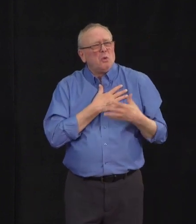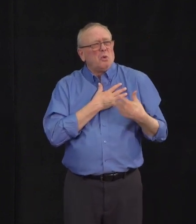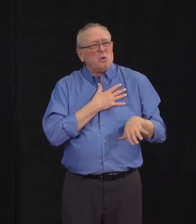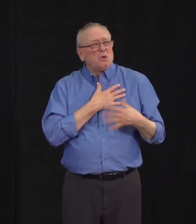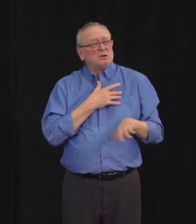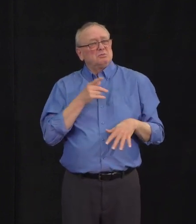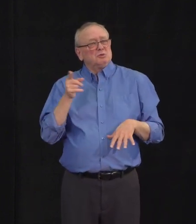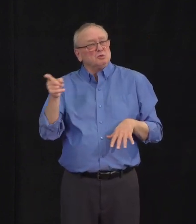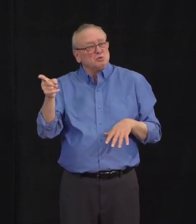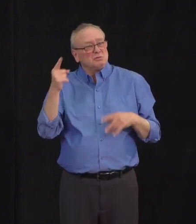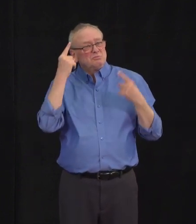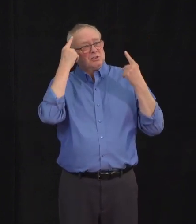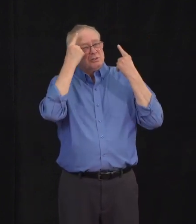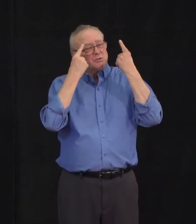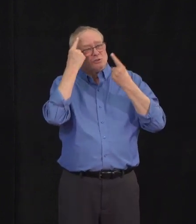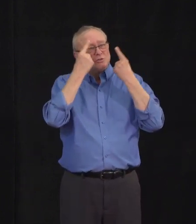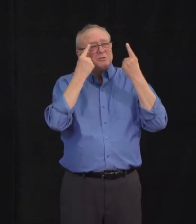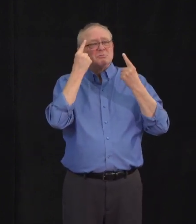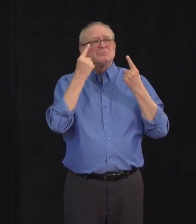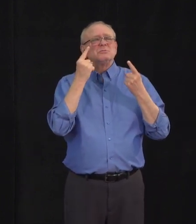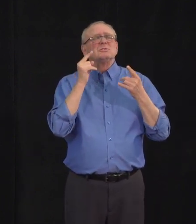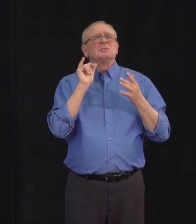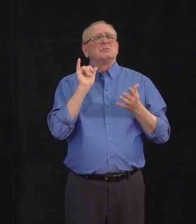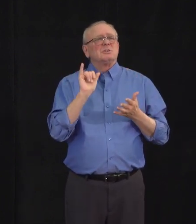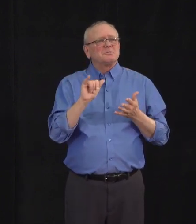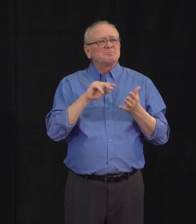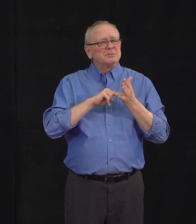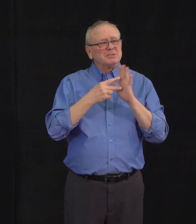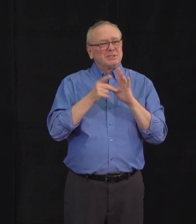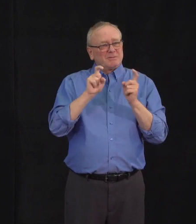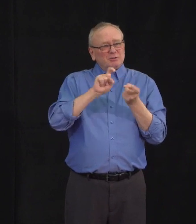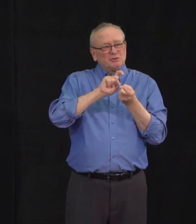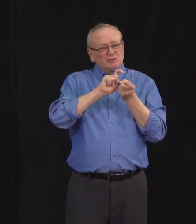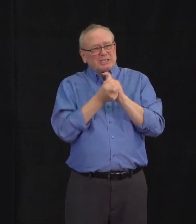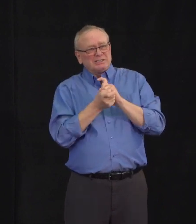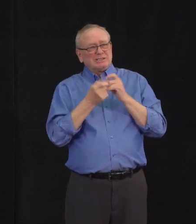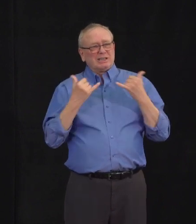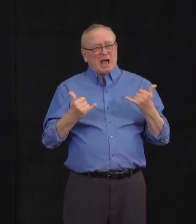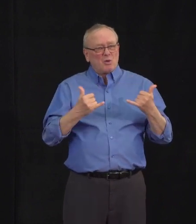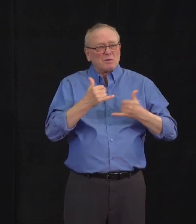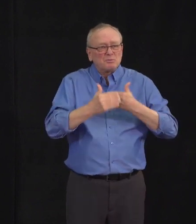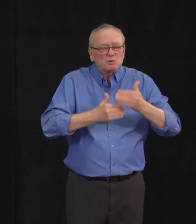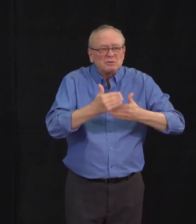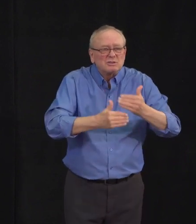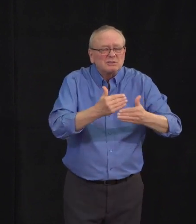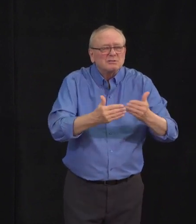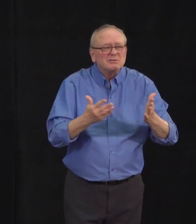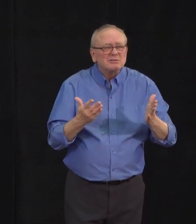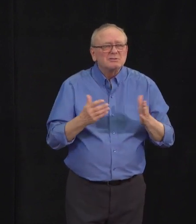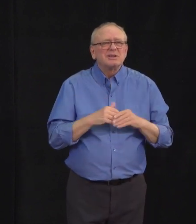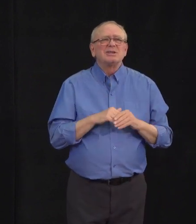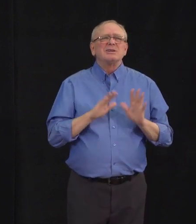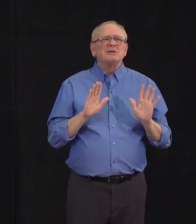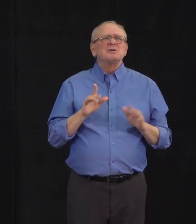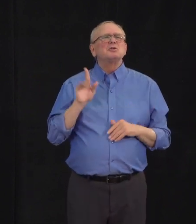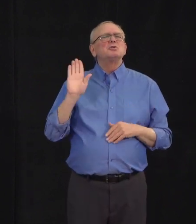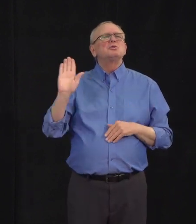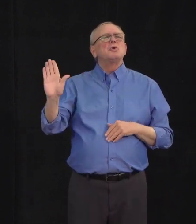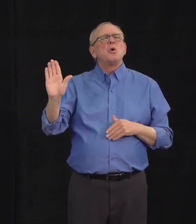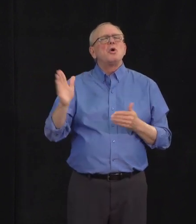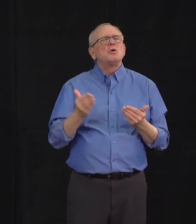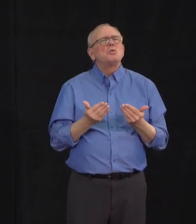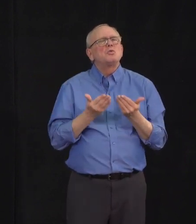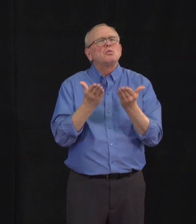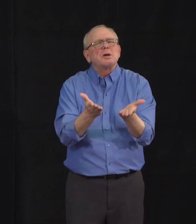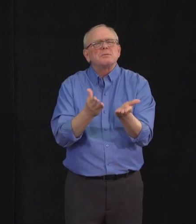clarification today in terms of those visitations, what recommendations or advice do you have for long-term care centers in terms of how